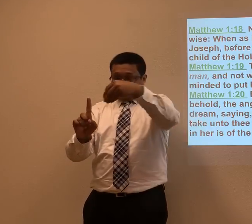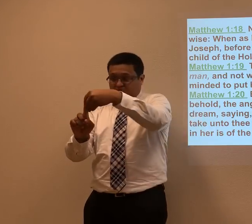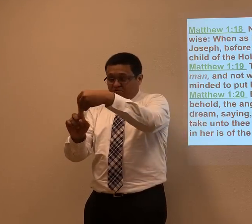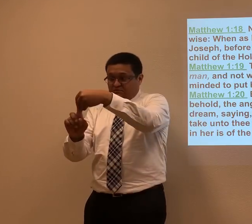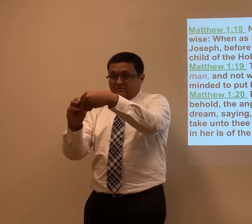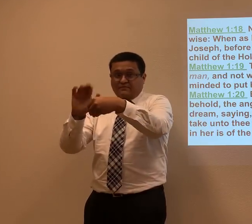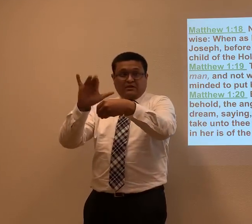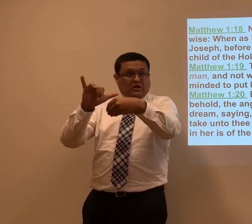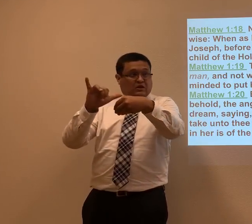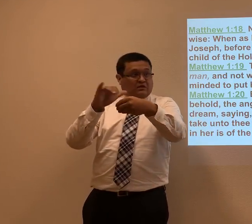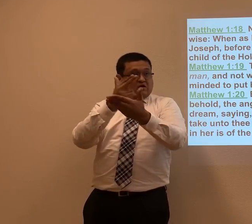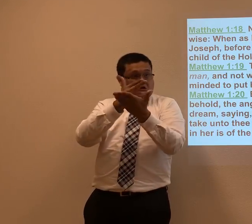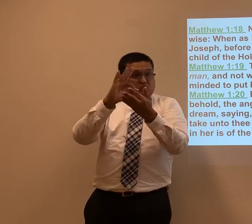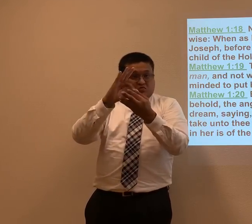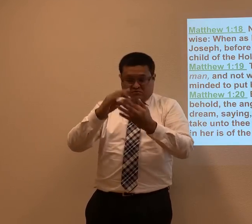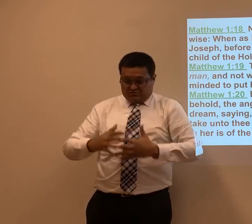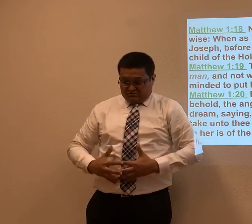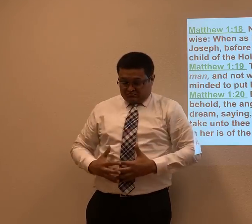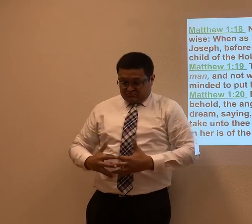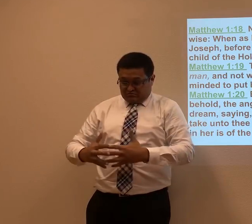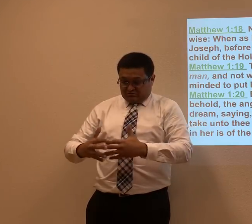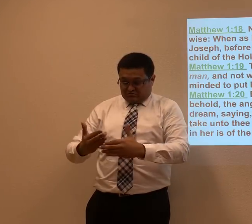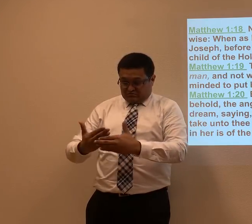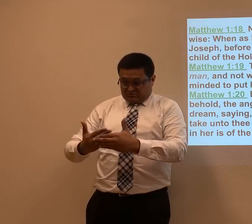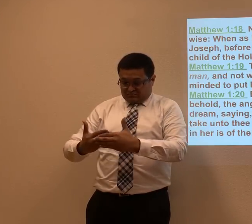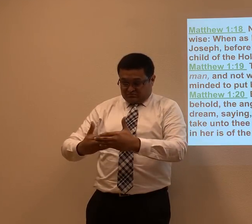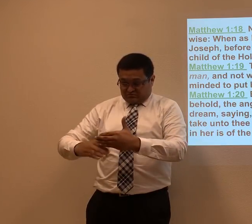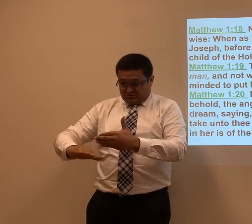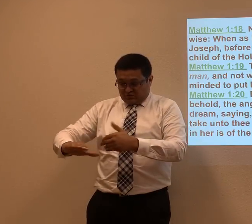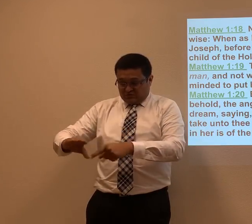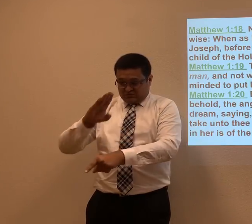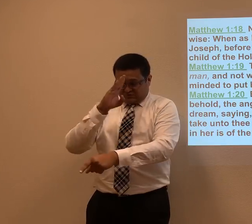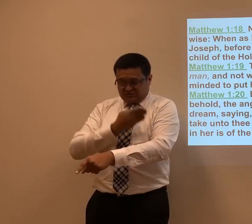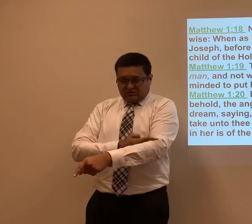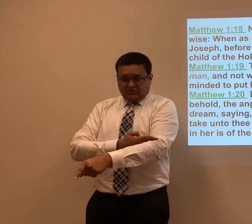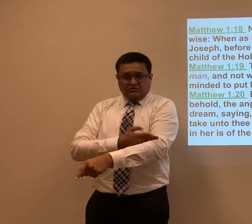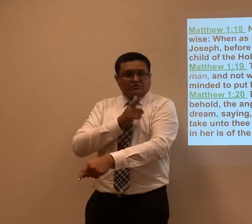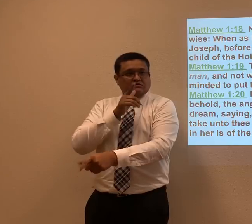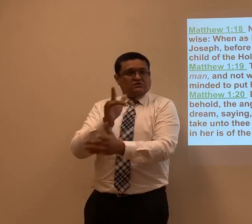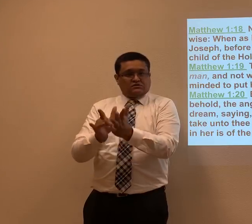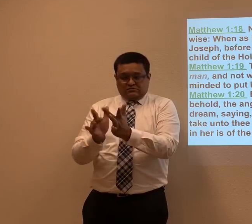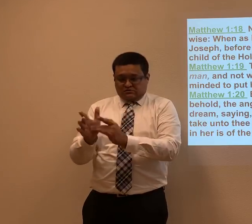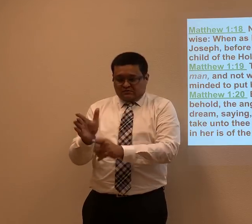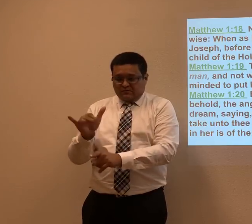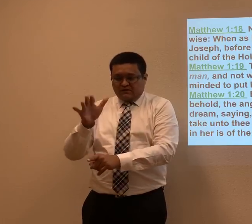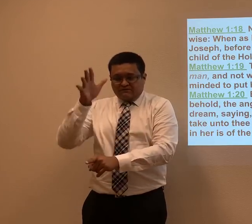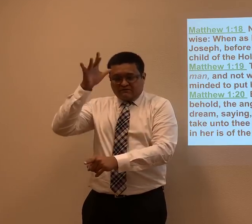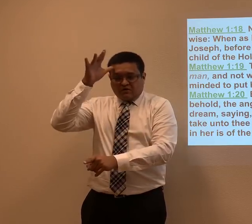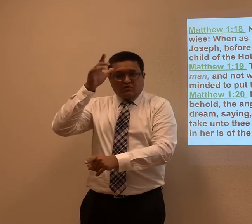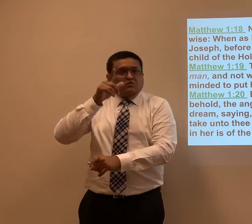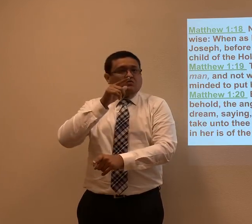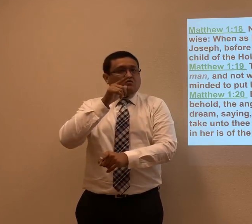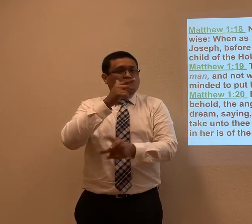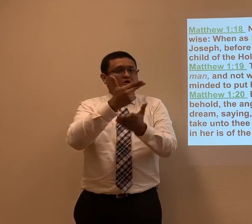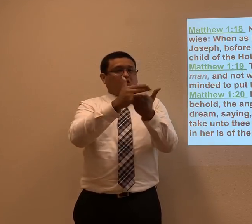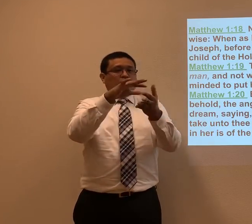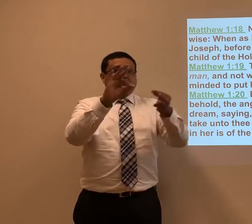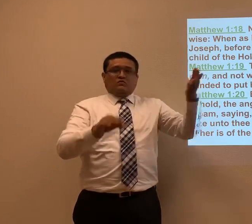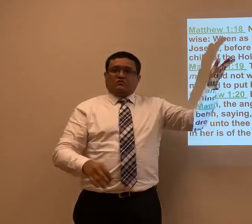So most people believe that God is the father, because father is the normal person who would be